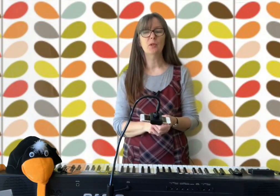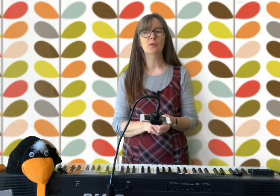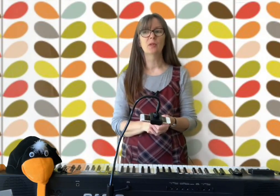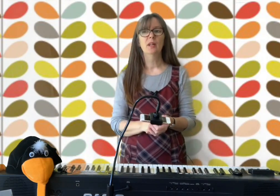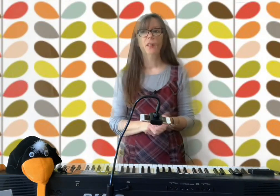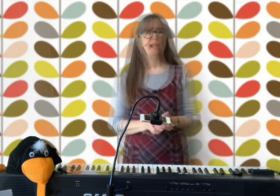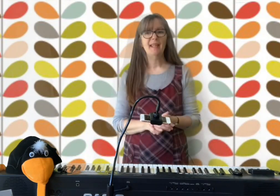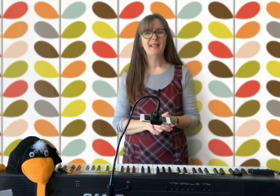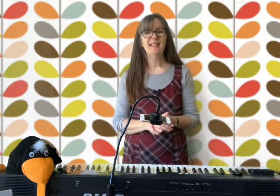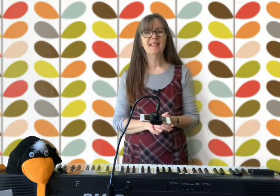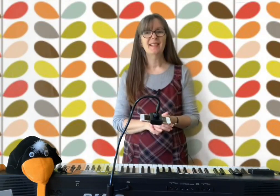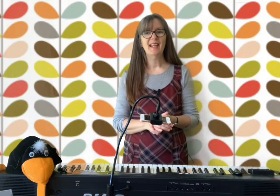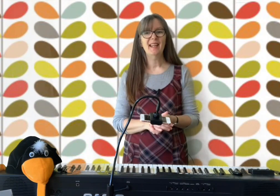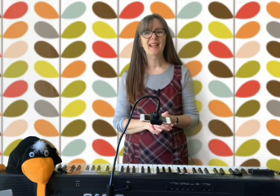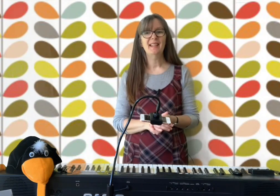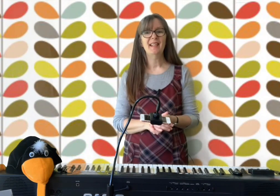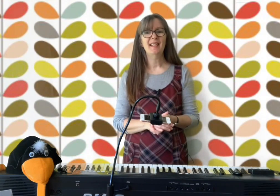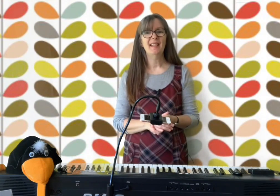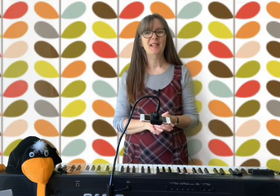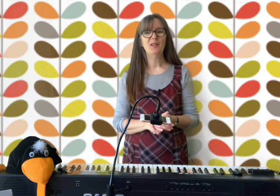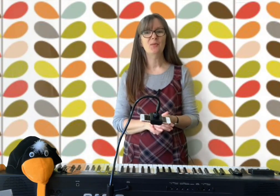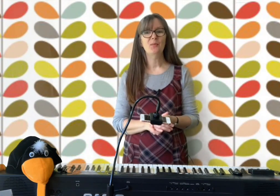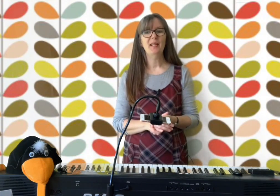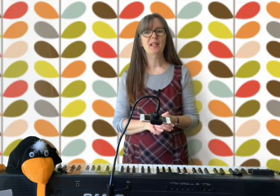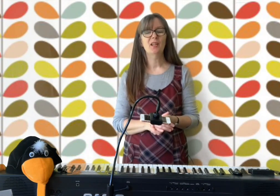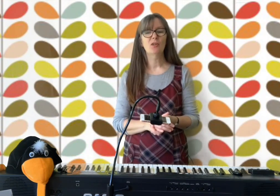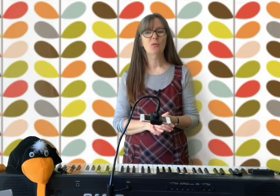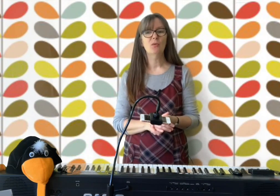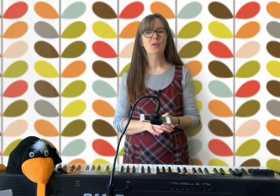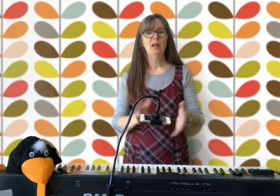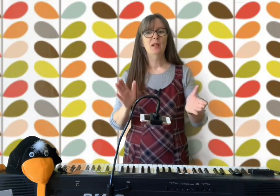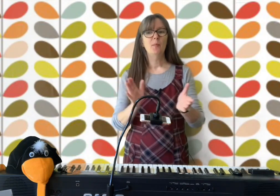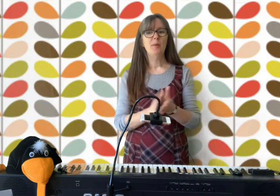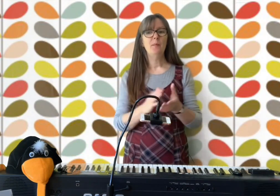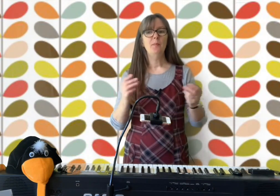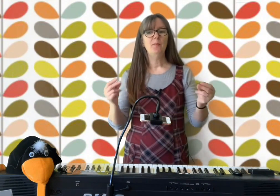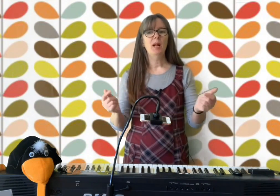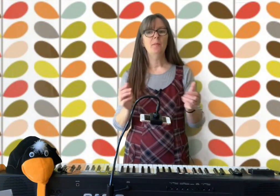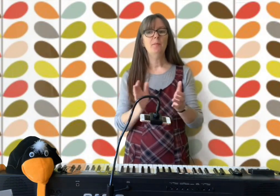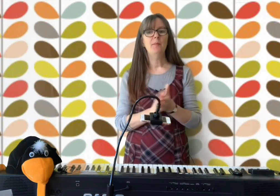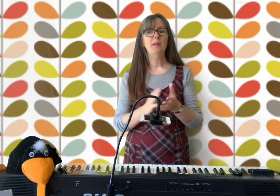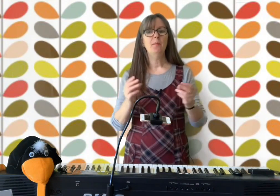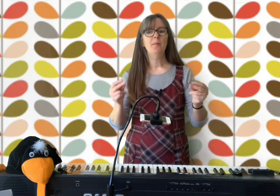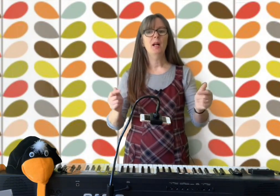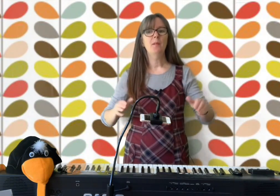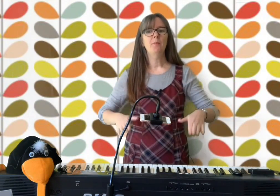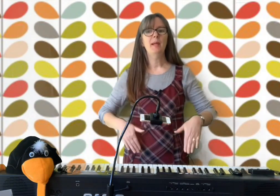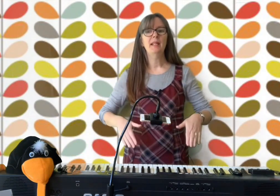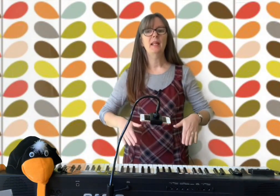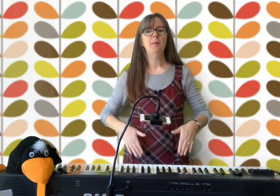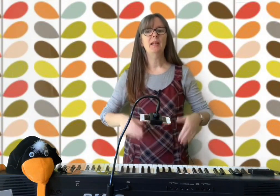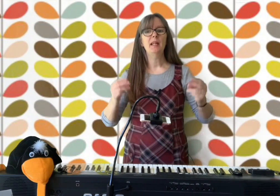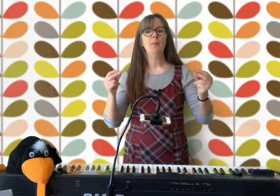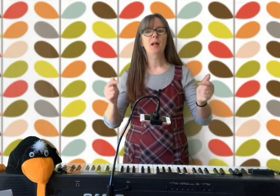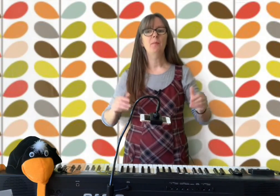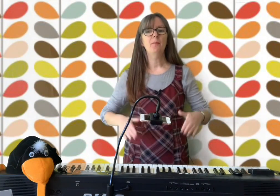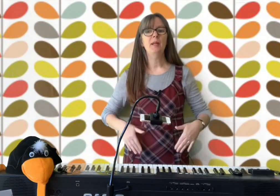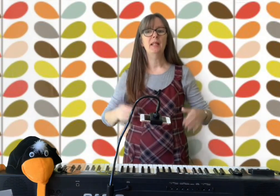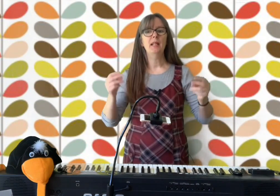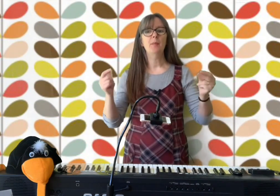go. Ready, steady, here we go. Bim bum, biddy biddy bum, biddy